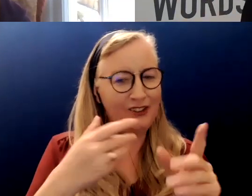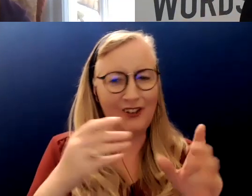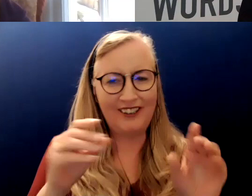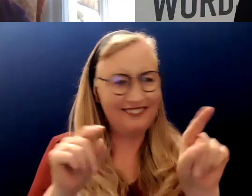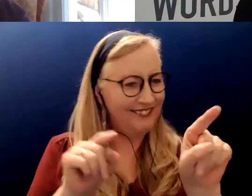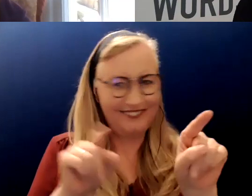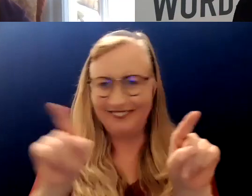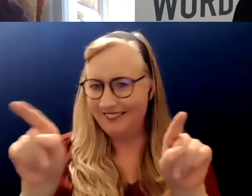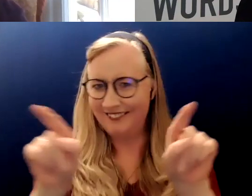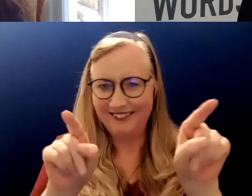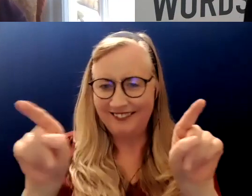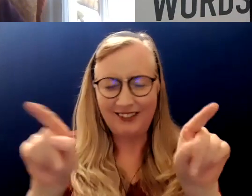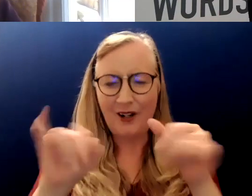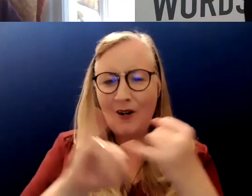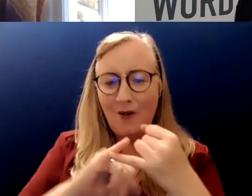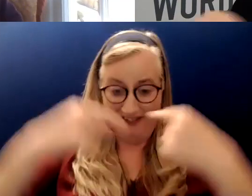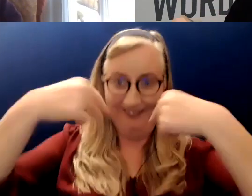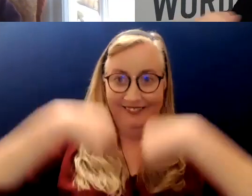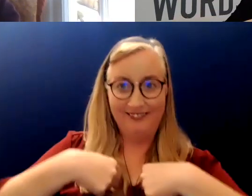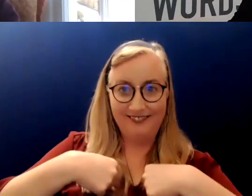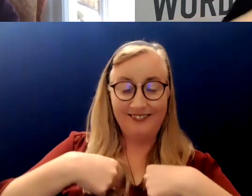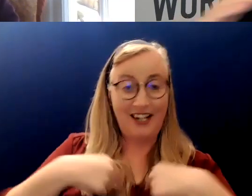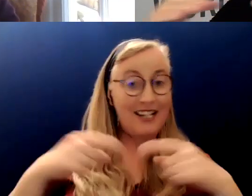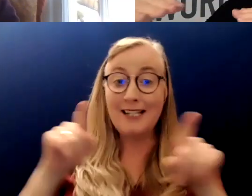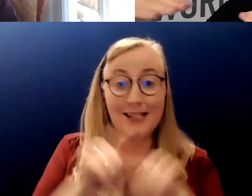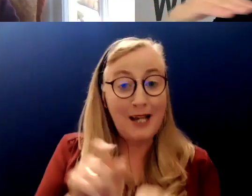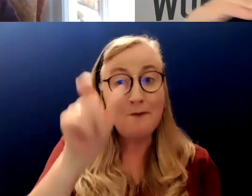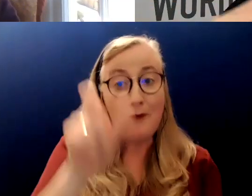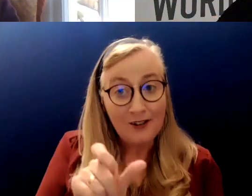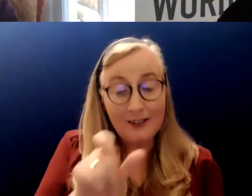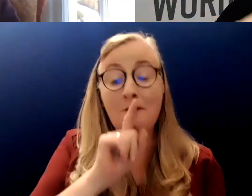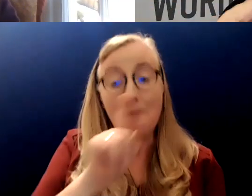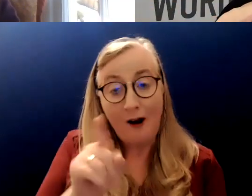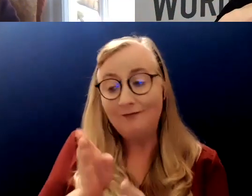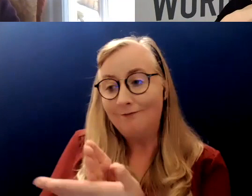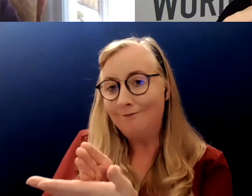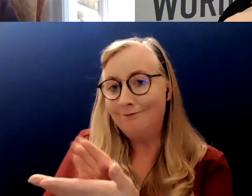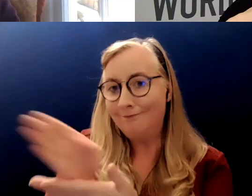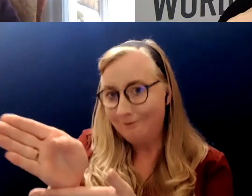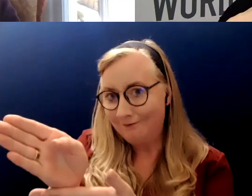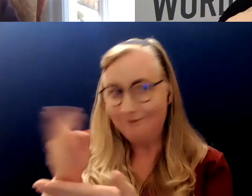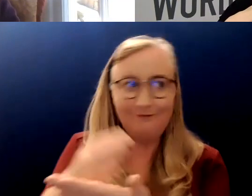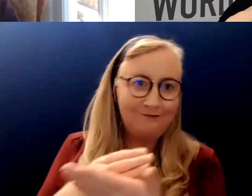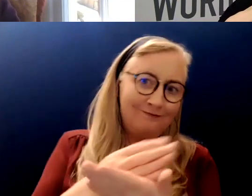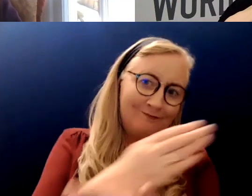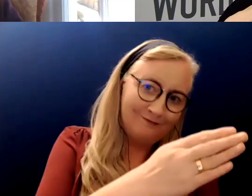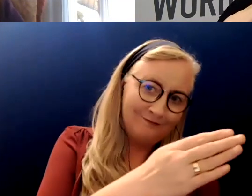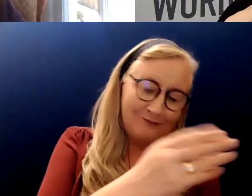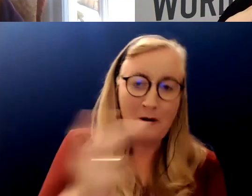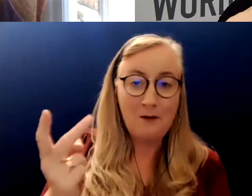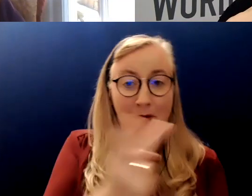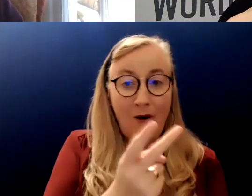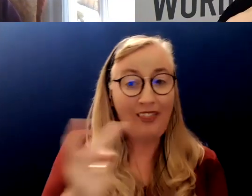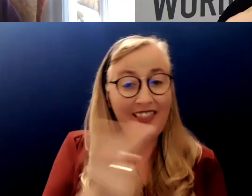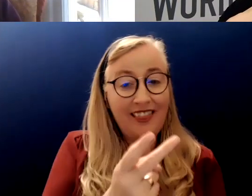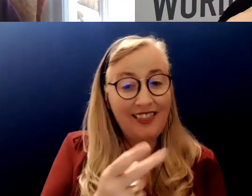who is that person? Because it's the same person who is Mhm. constantly moving between the two. Mhm.